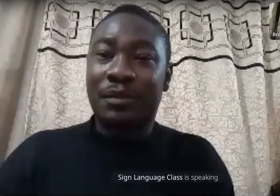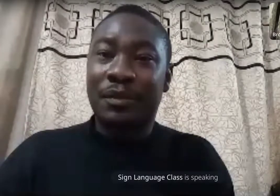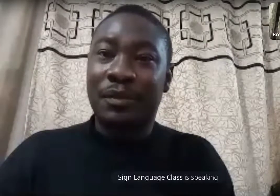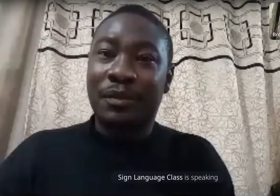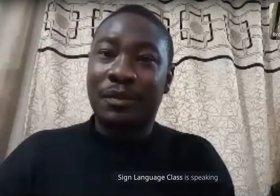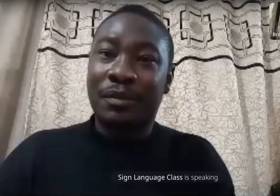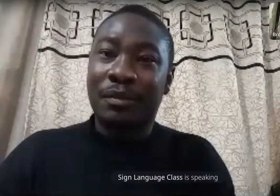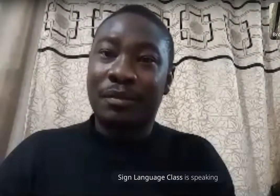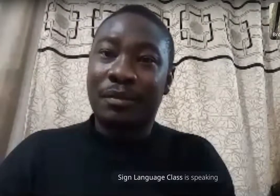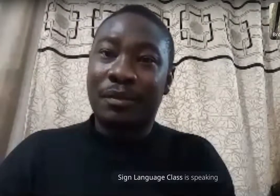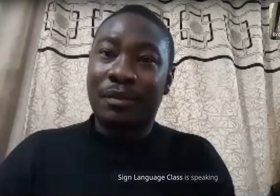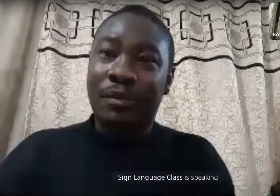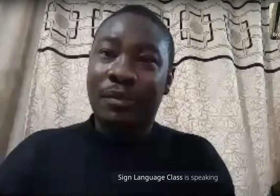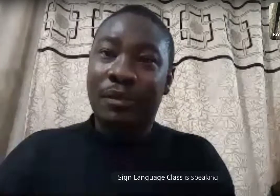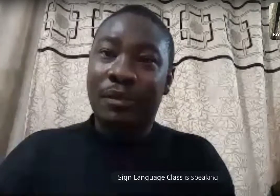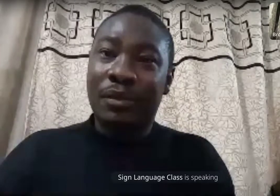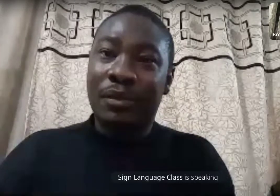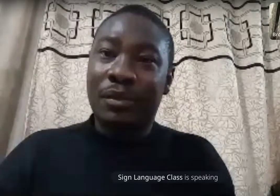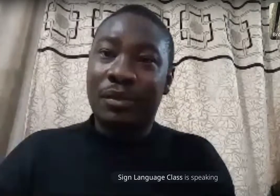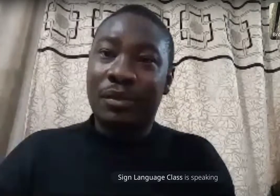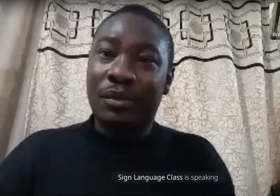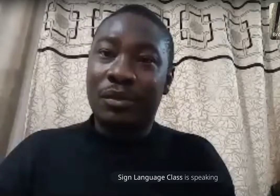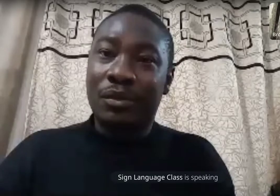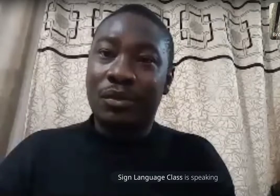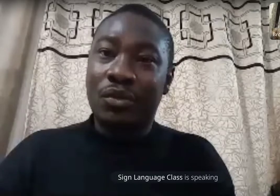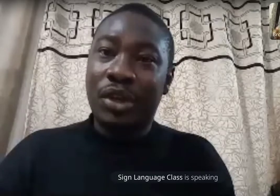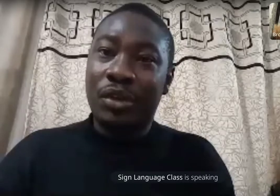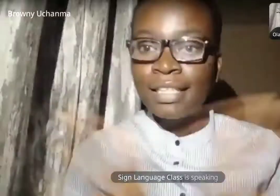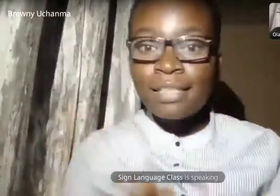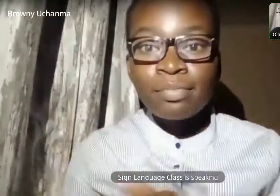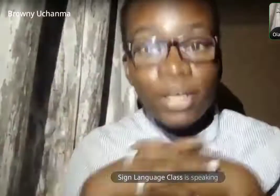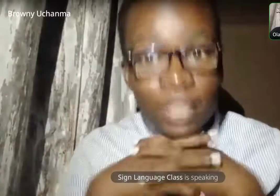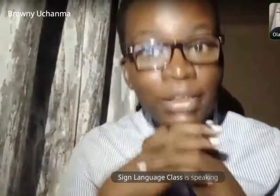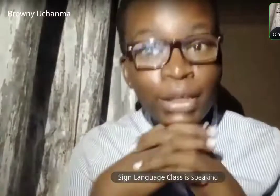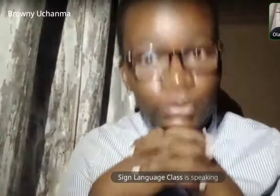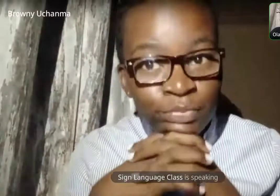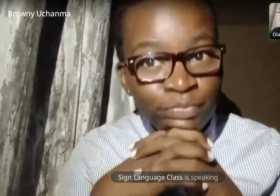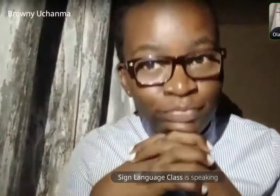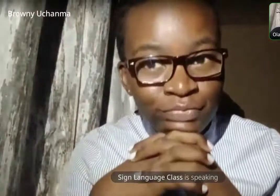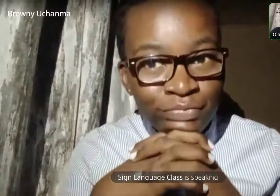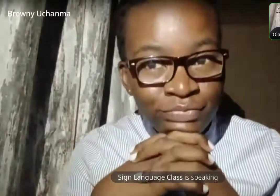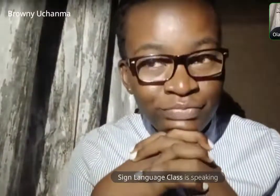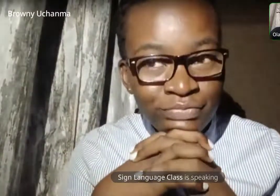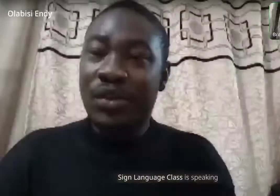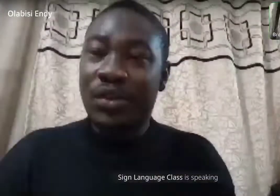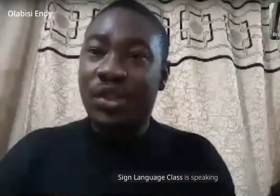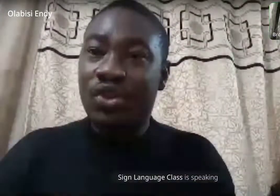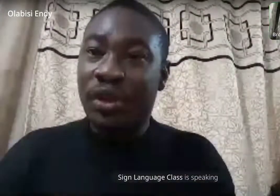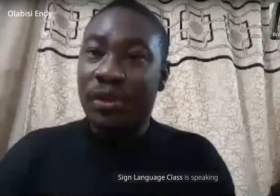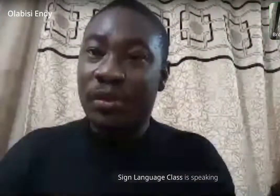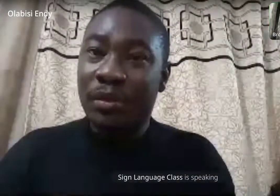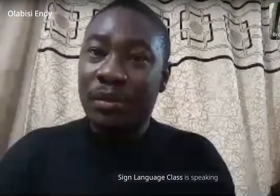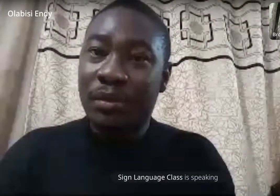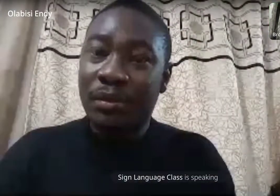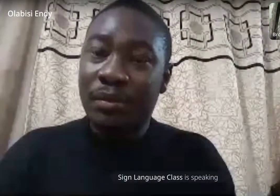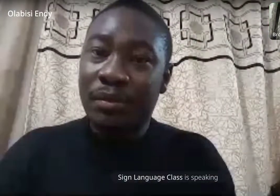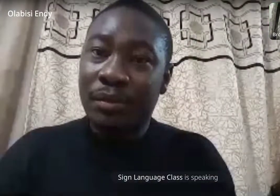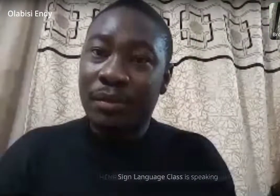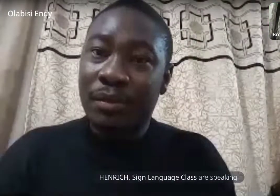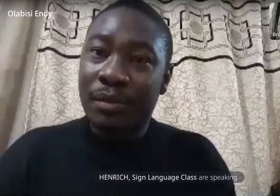No. Okay. Can you see me now? No, I can't see you. Can you see you now? No, I The can't. same thing. I still can't see her.